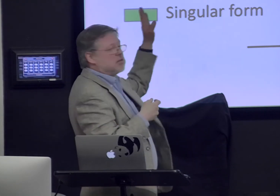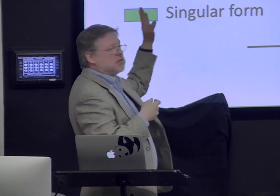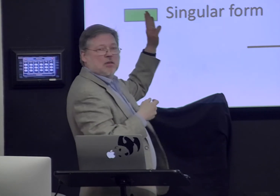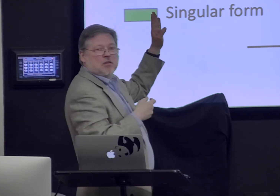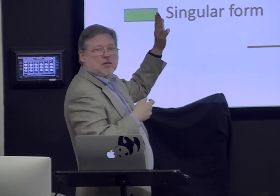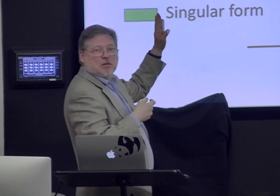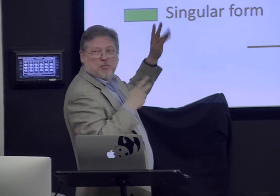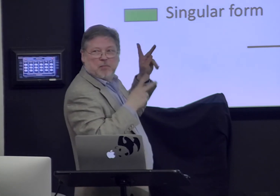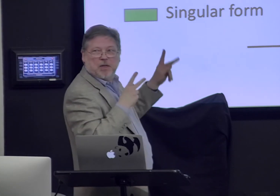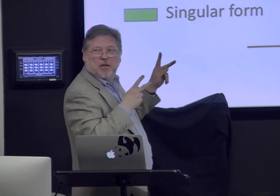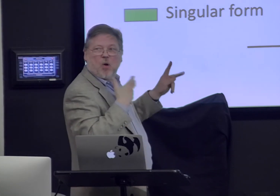previous generations.